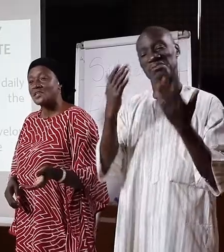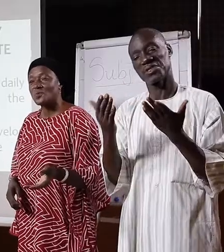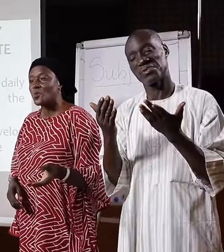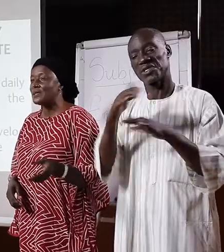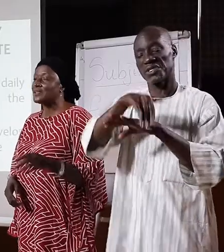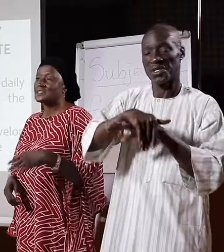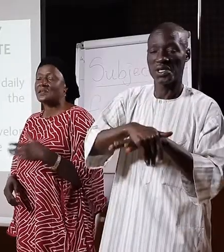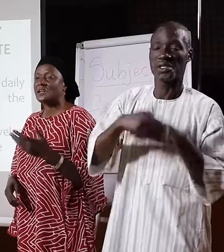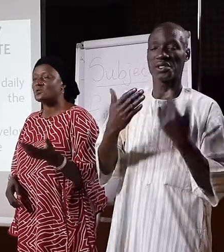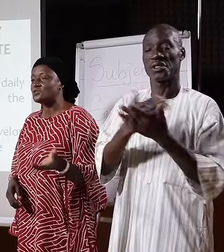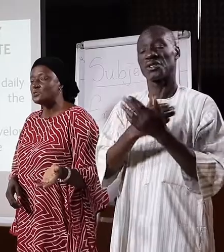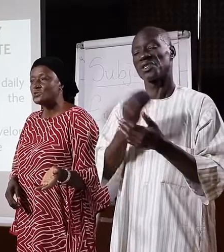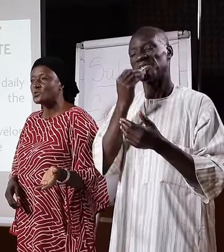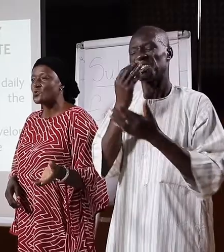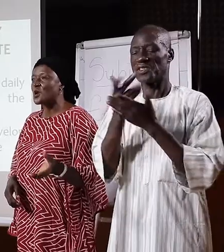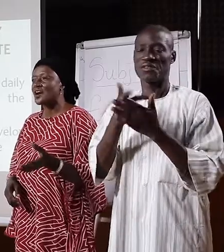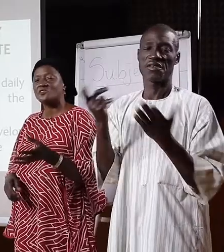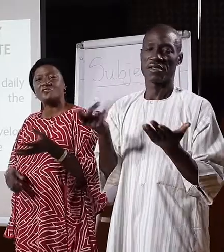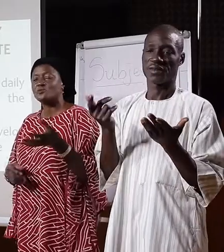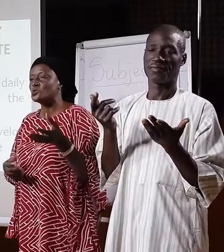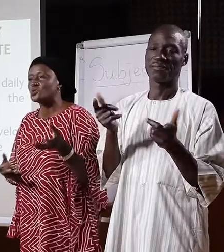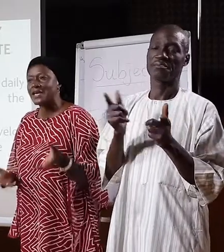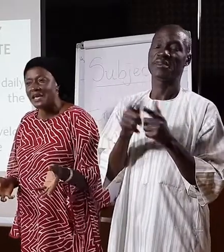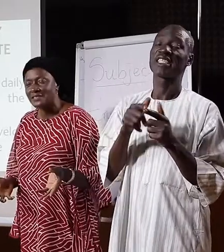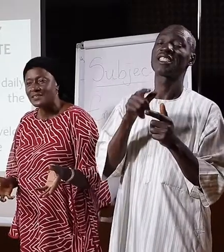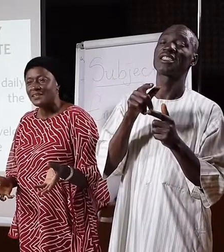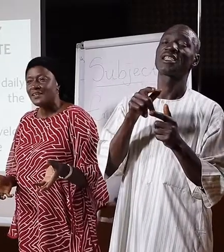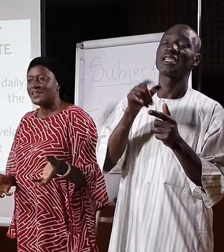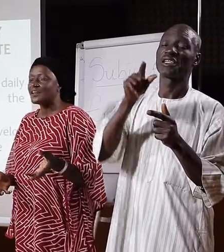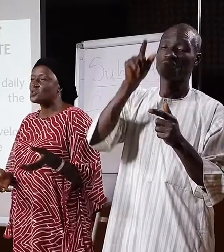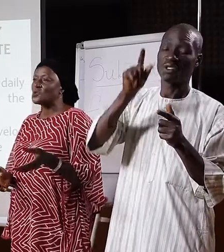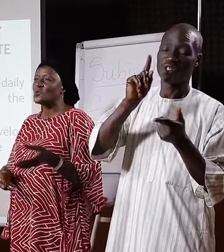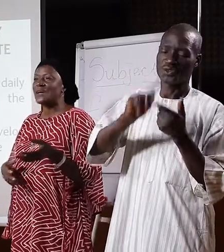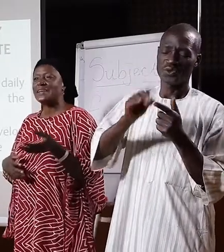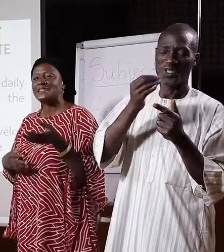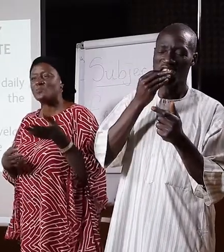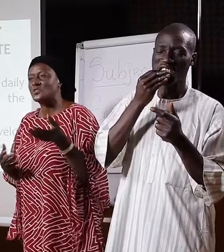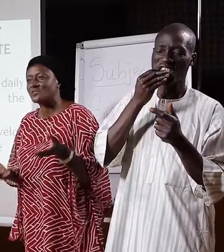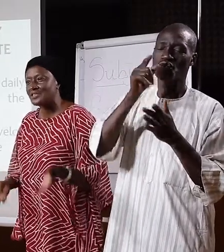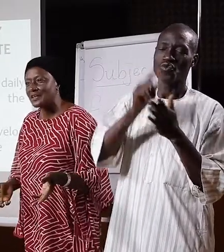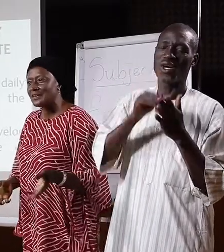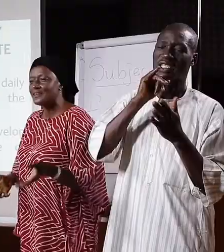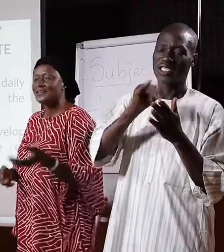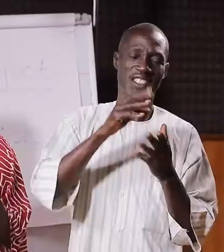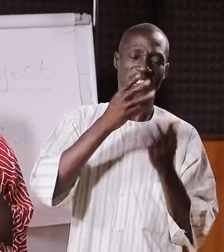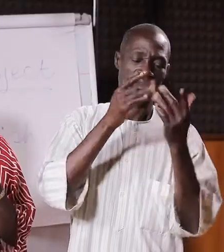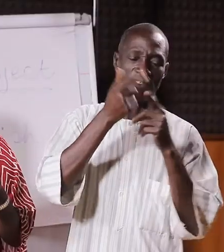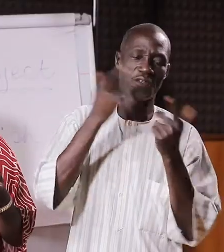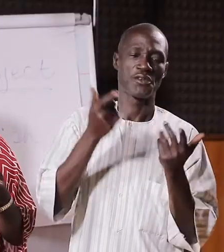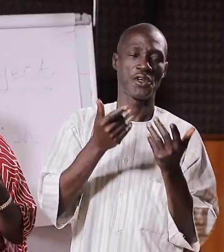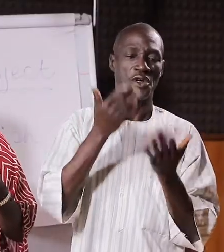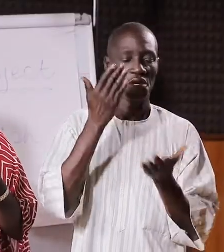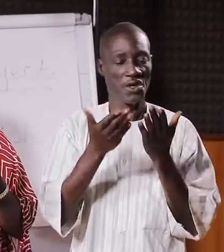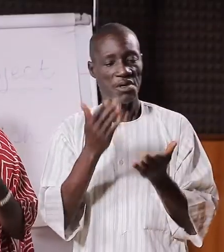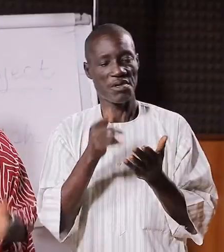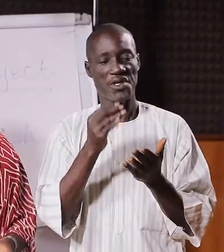could wake in the morning, it's a glass of juice, or you have the fruit to eat. In the afternoon, you are eating a piece of chicken. In the night,